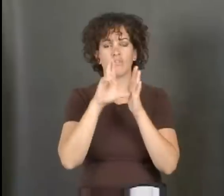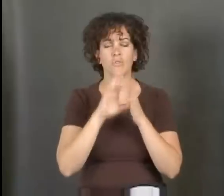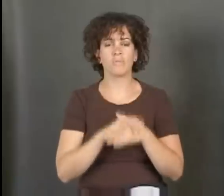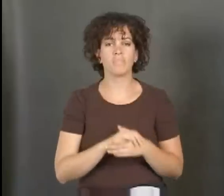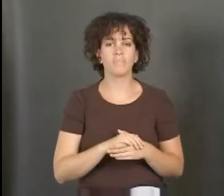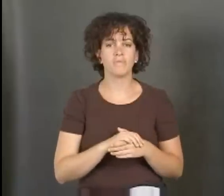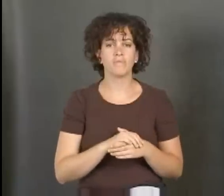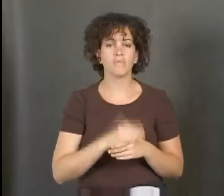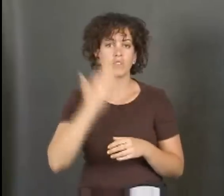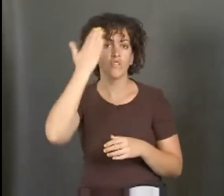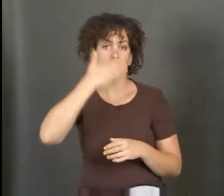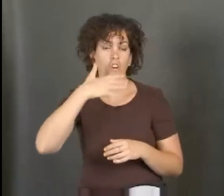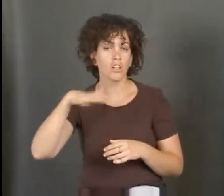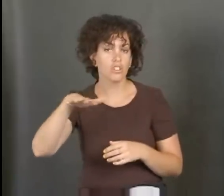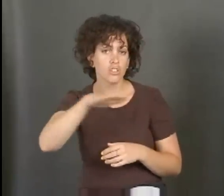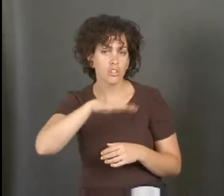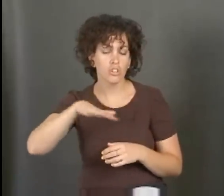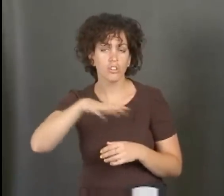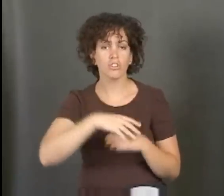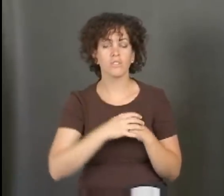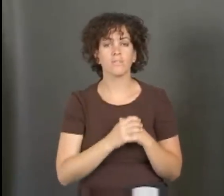Let's review. Front yard.